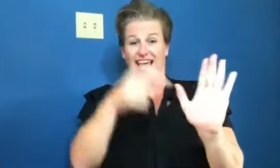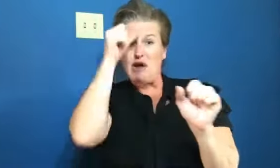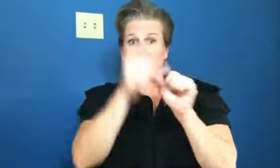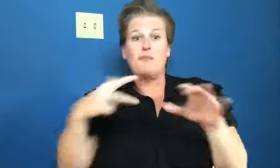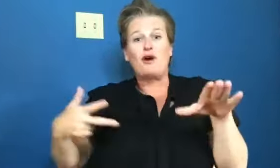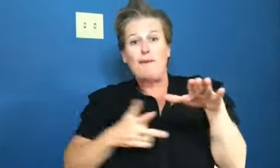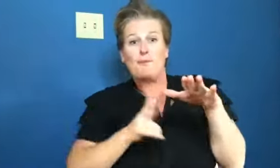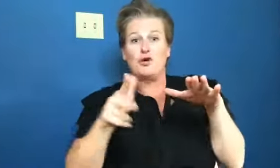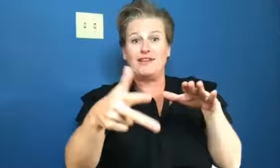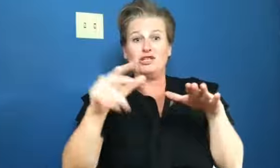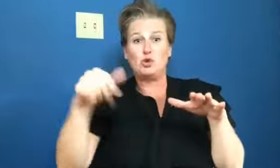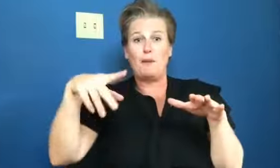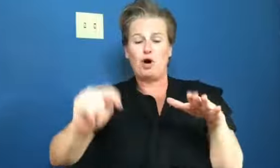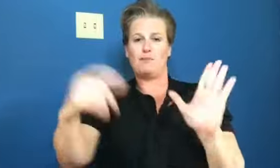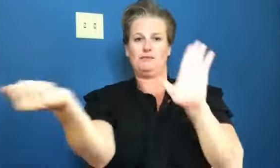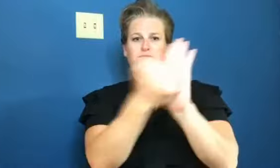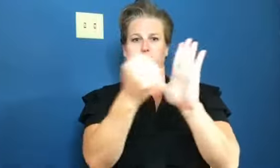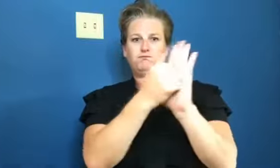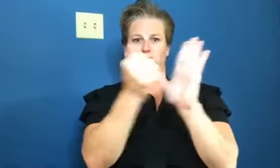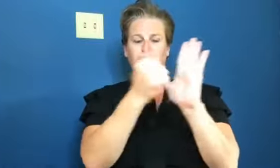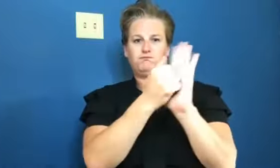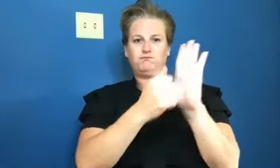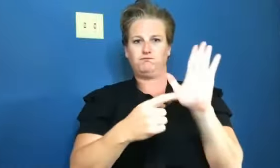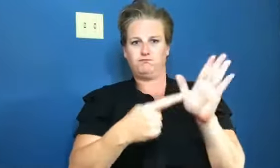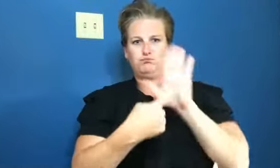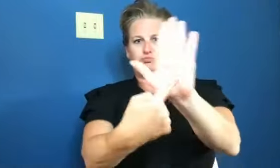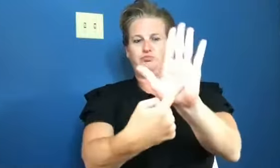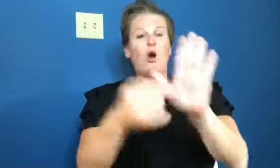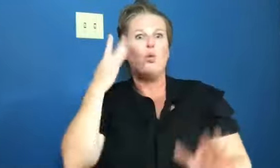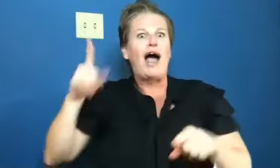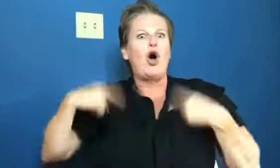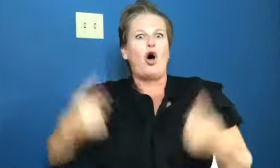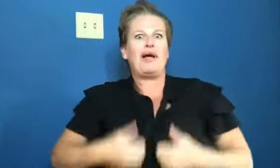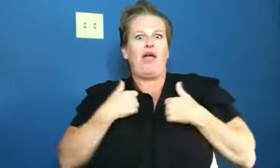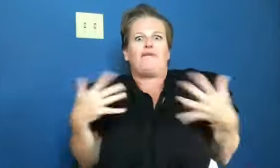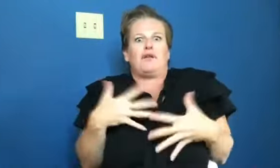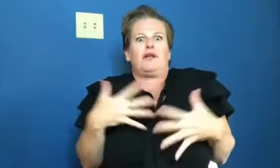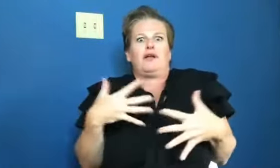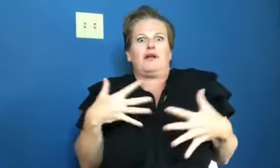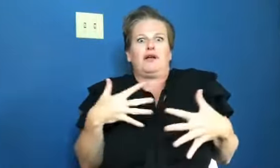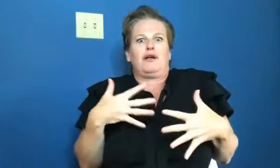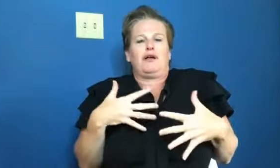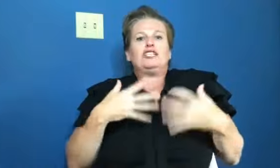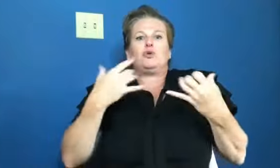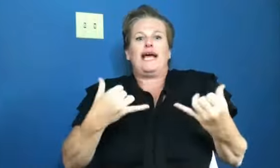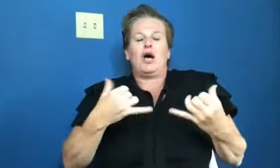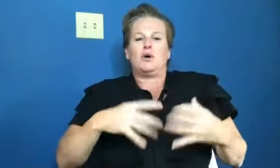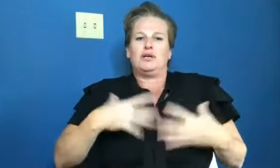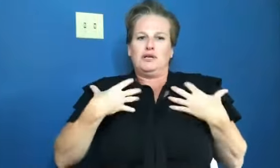and I knocked on her door, because I've always been a chicken my entire life. And then I sat down with her in the fifth step, and I